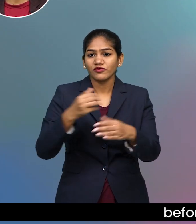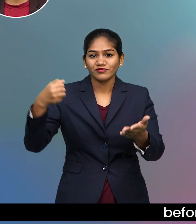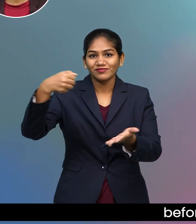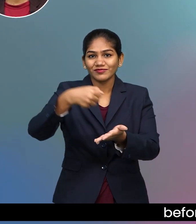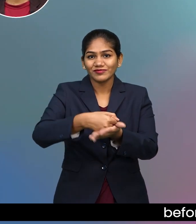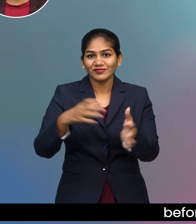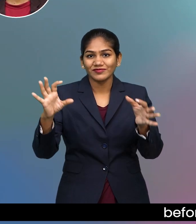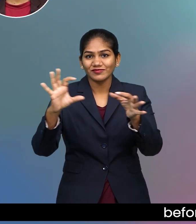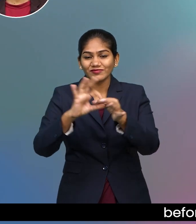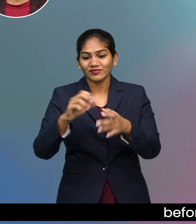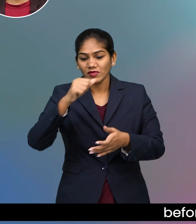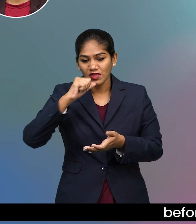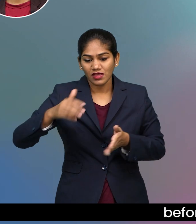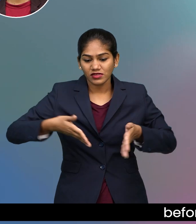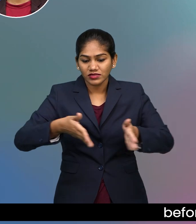sea.